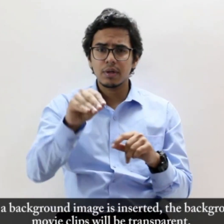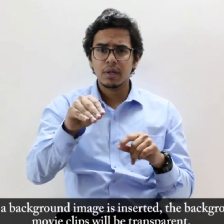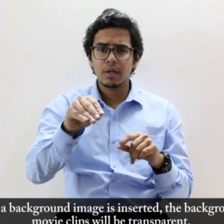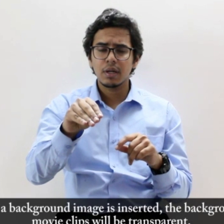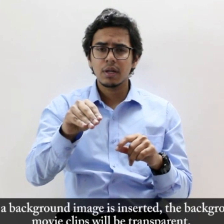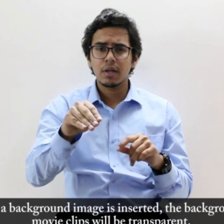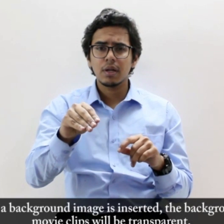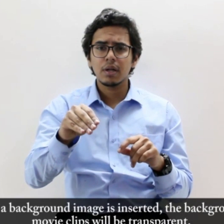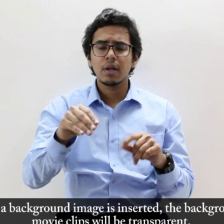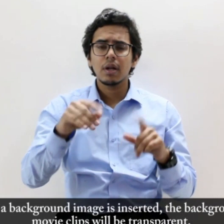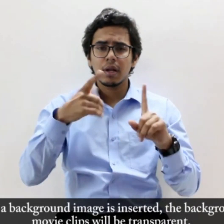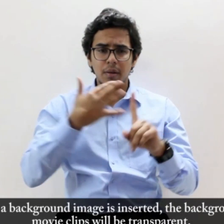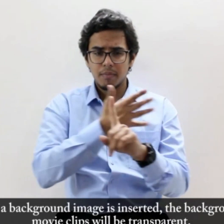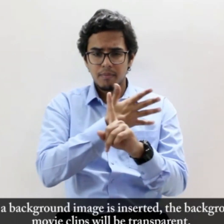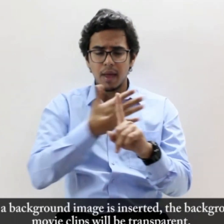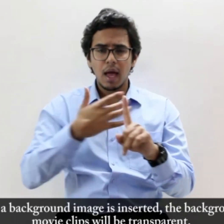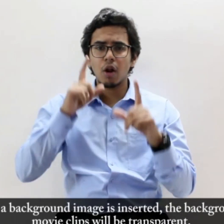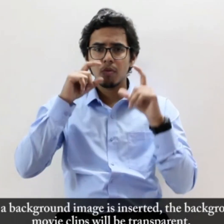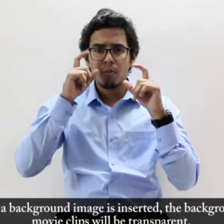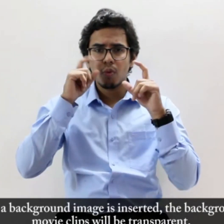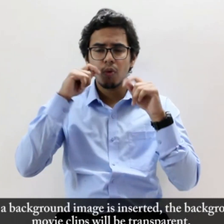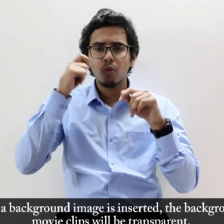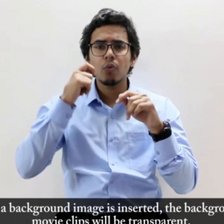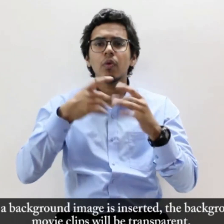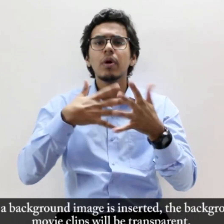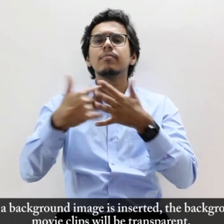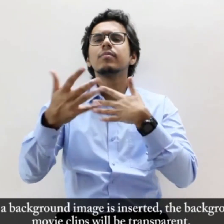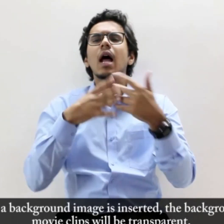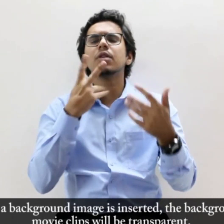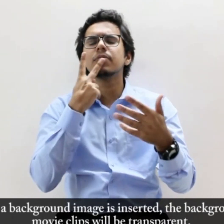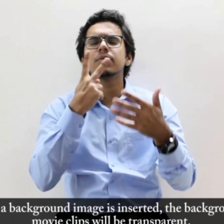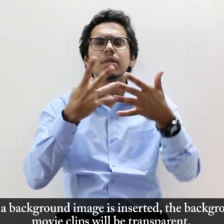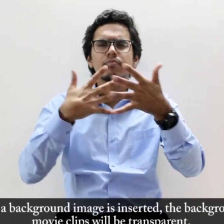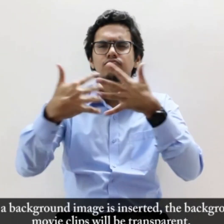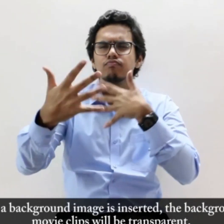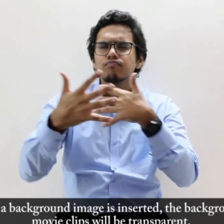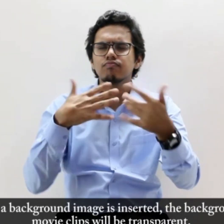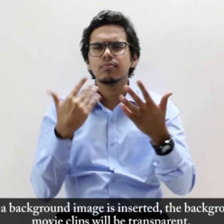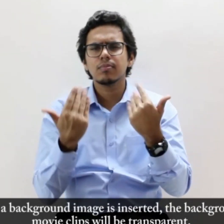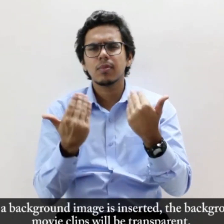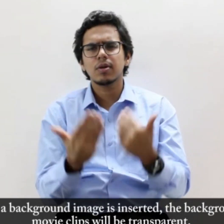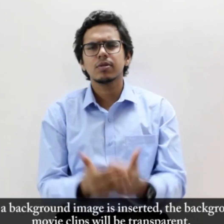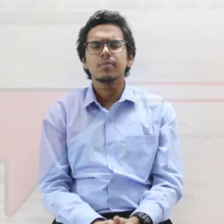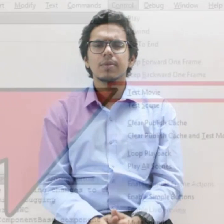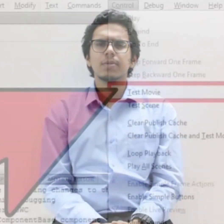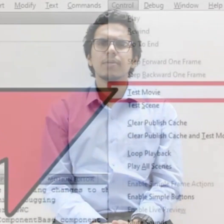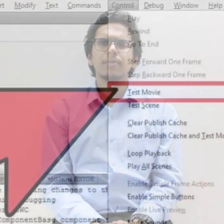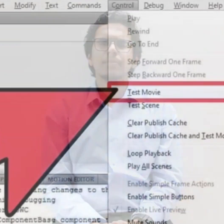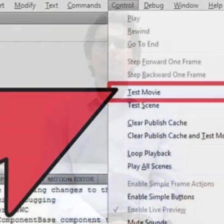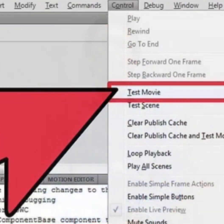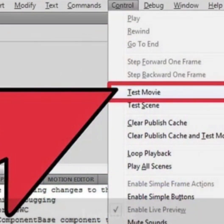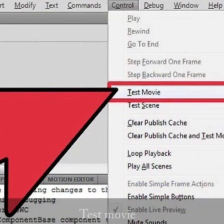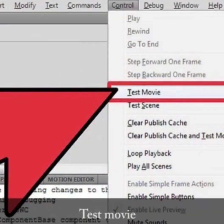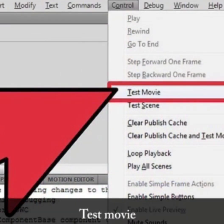Unless a background image is inserted, the background of movie clips will be transparent.